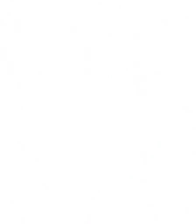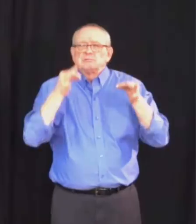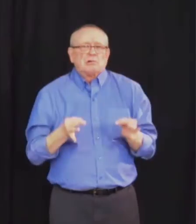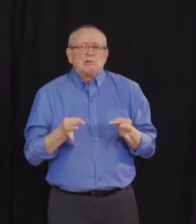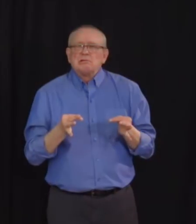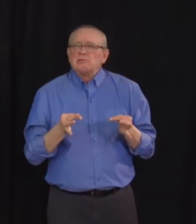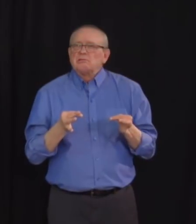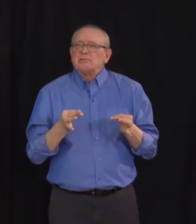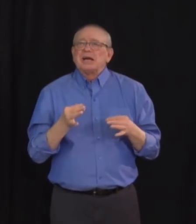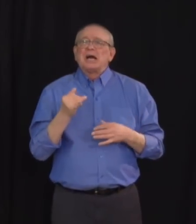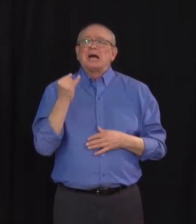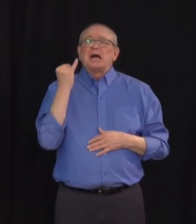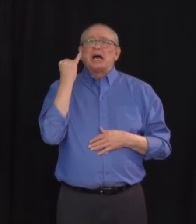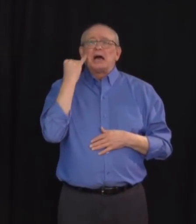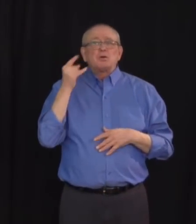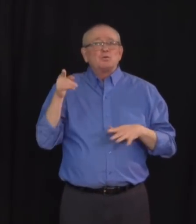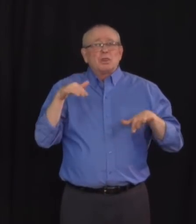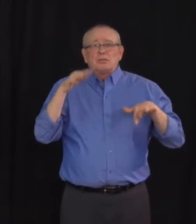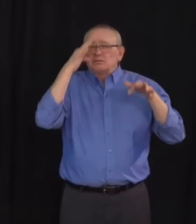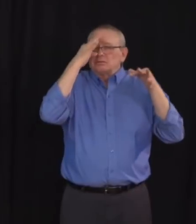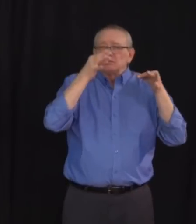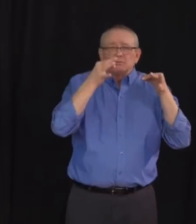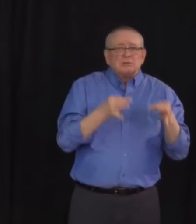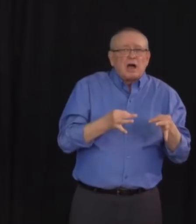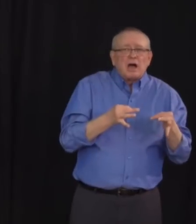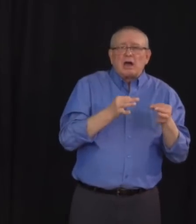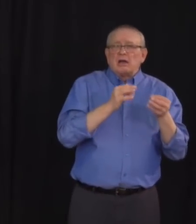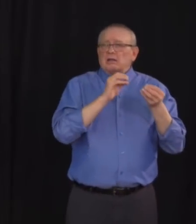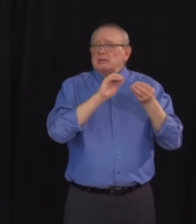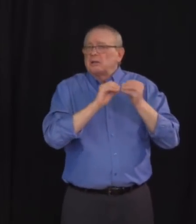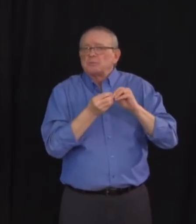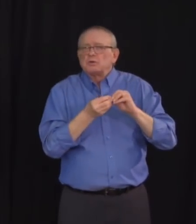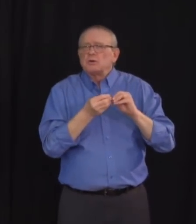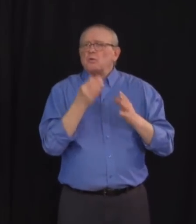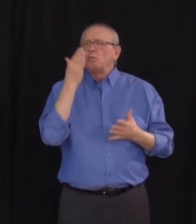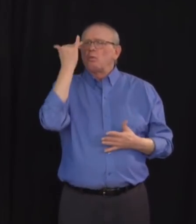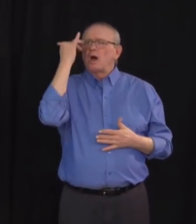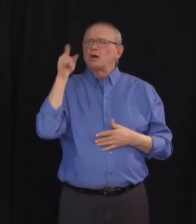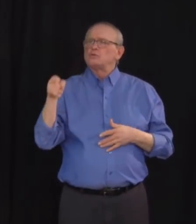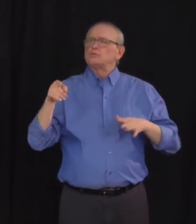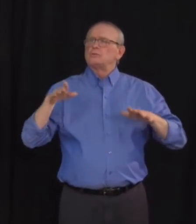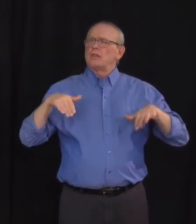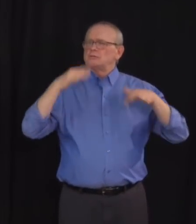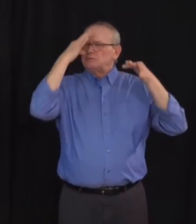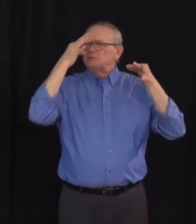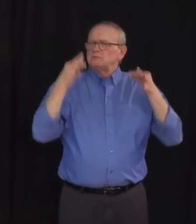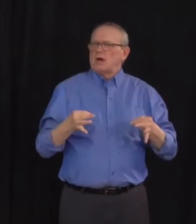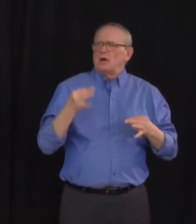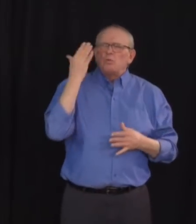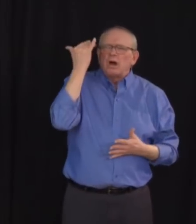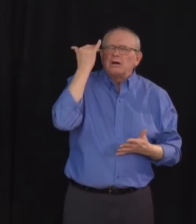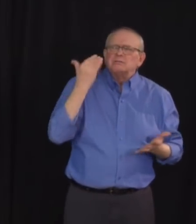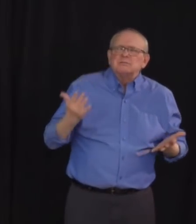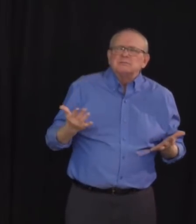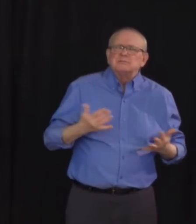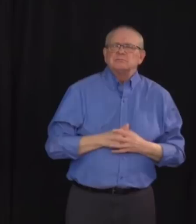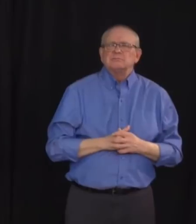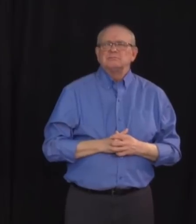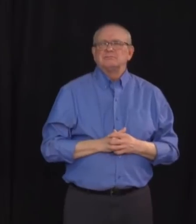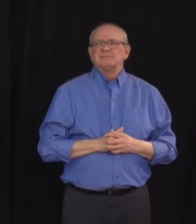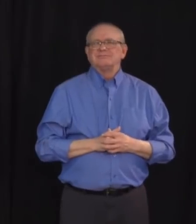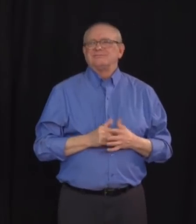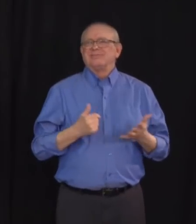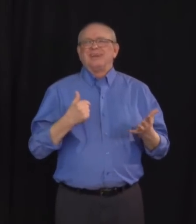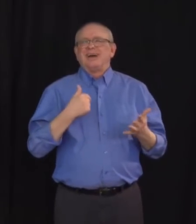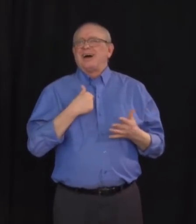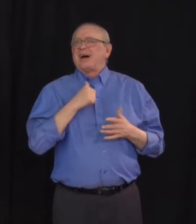way. The important thing is the trends. So if our cases continue to trend down as they have been, that is an encouraging sign, and we